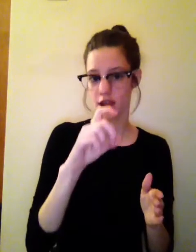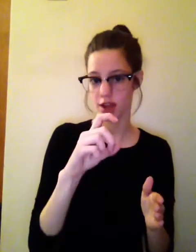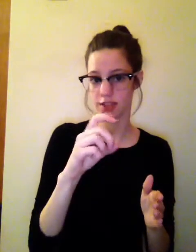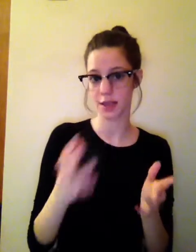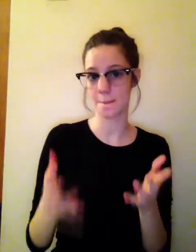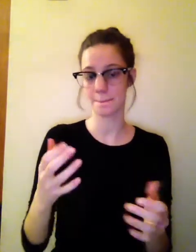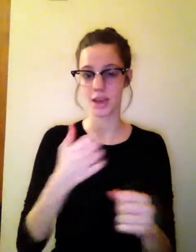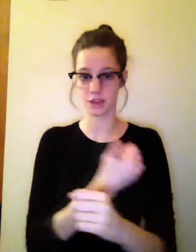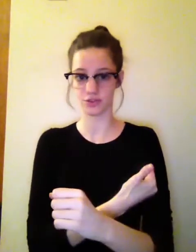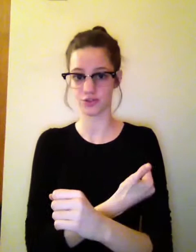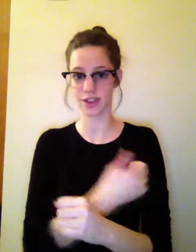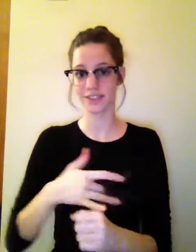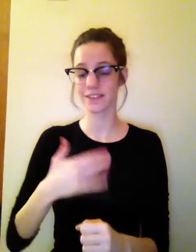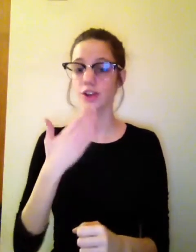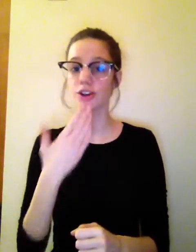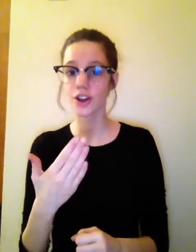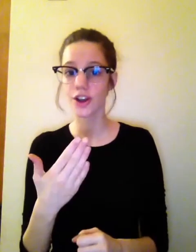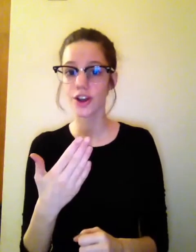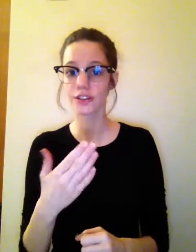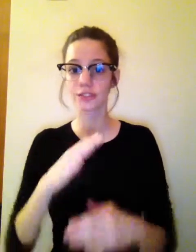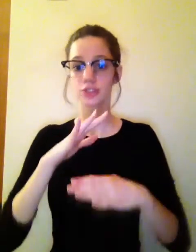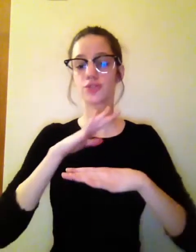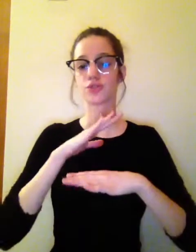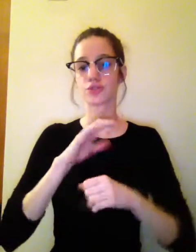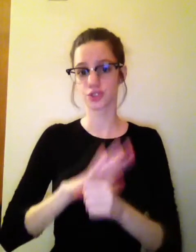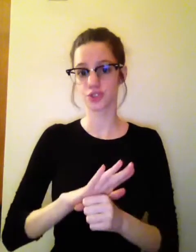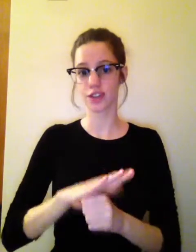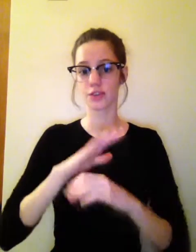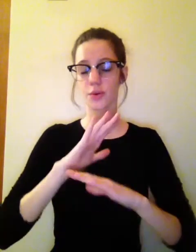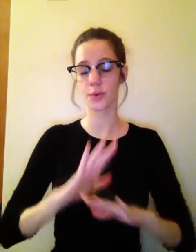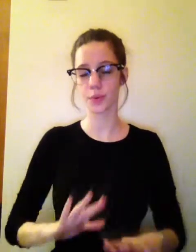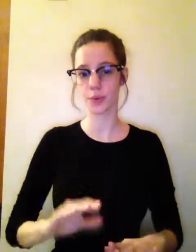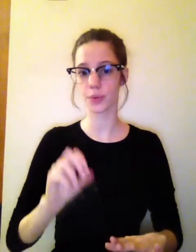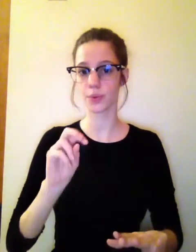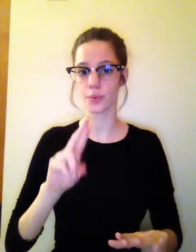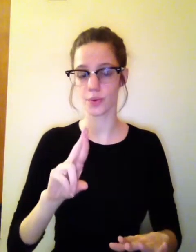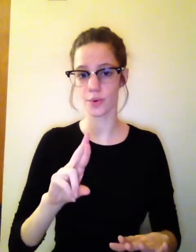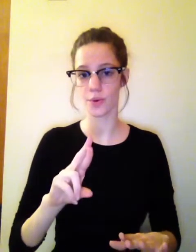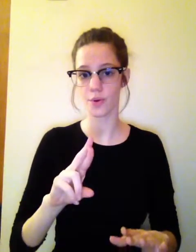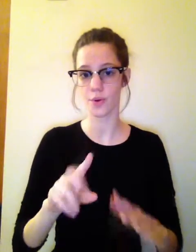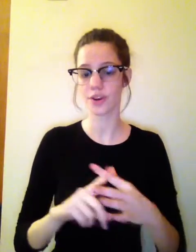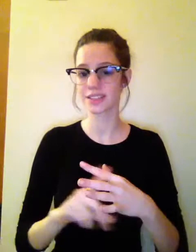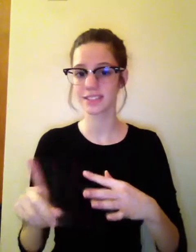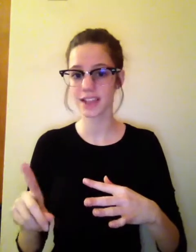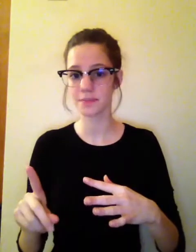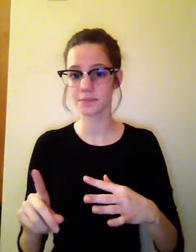drugs to feel good, ease stress, or avoid reality. But usually, you're able to change your